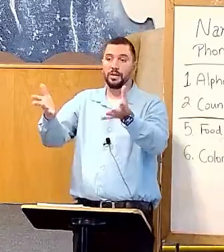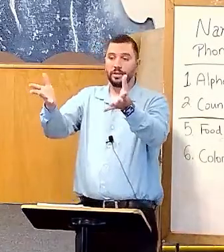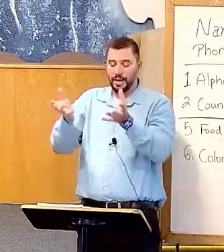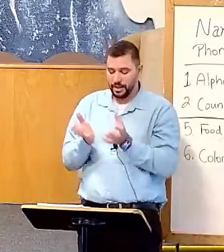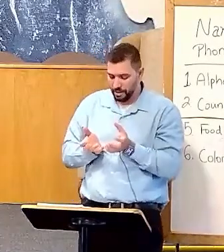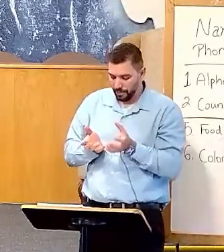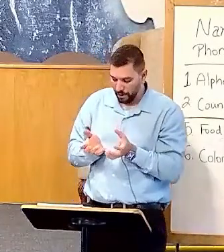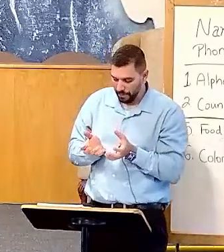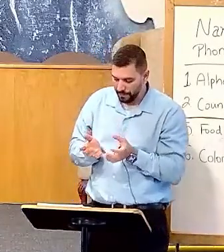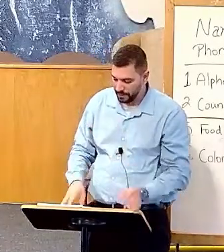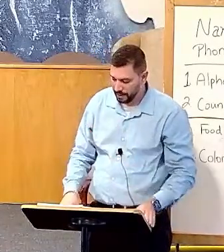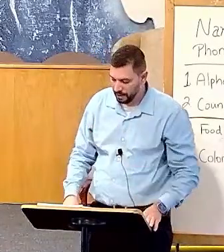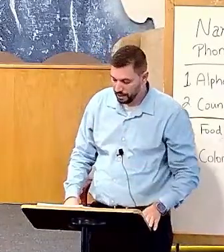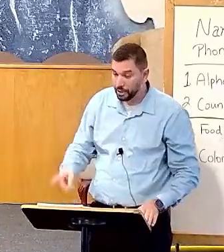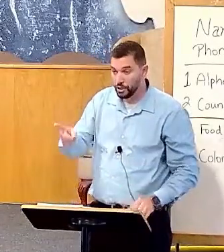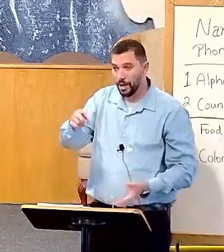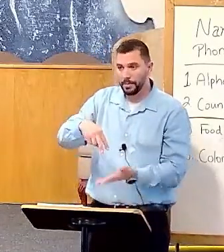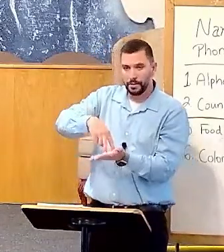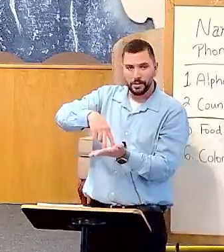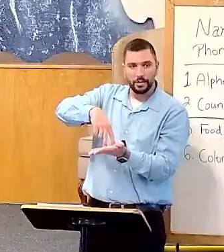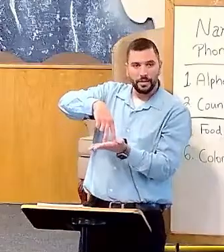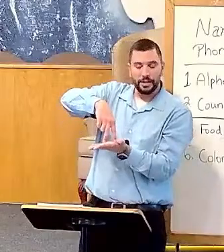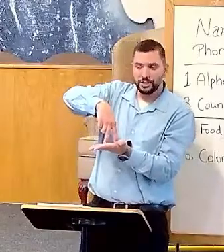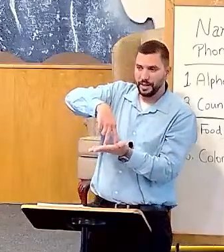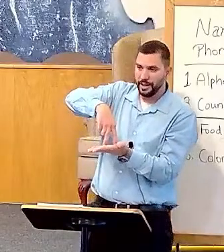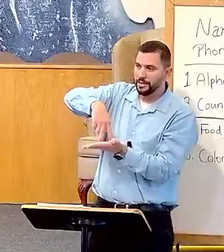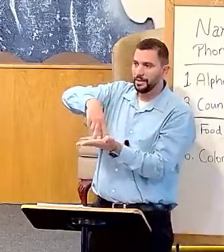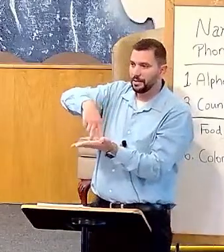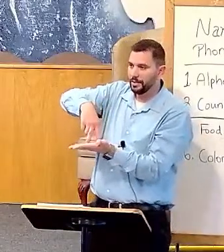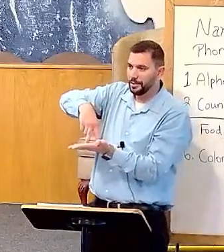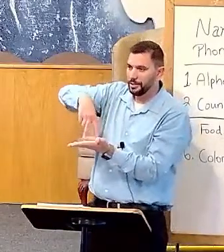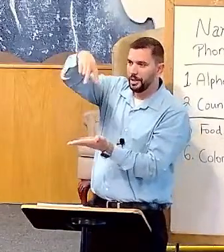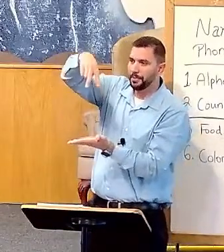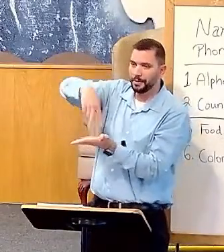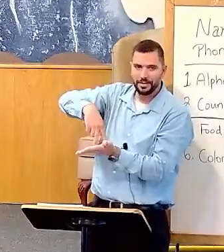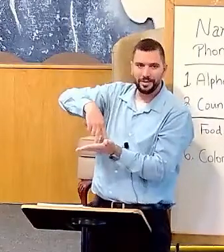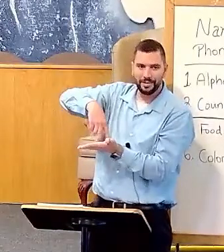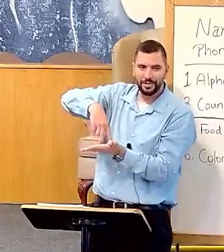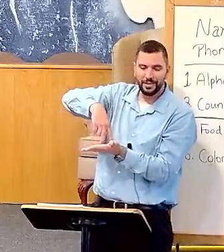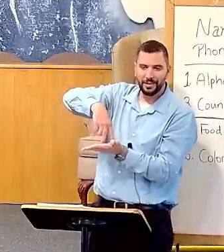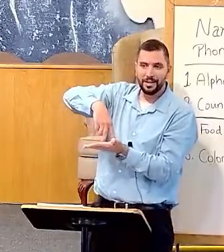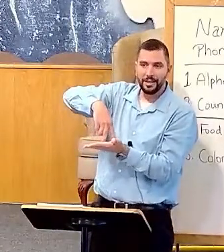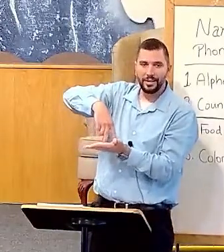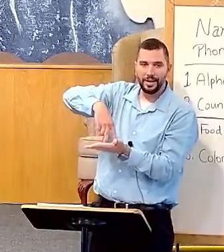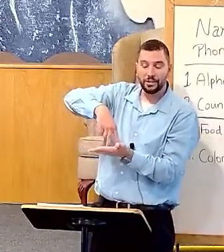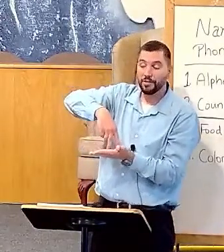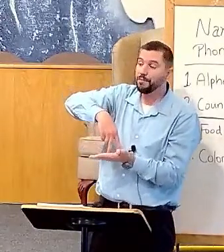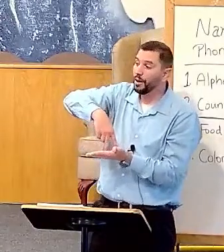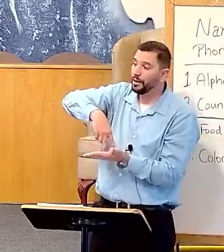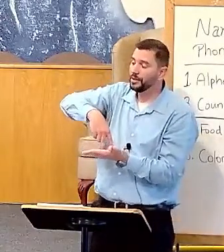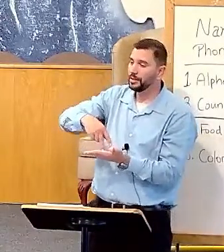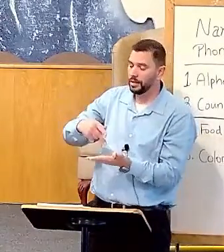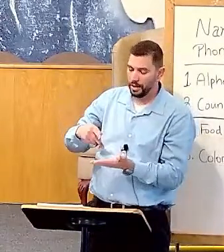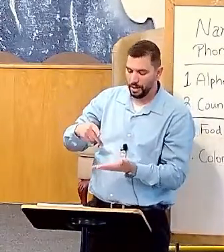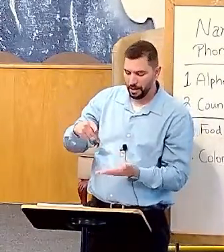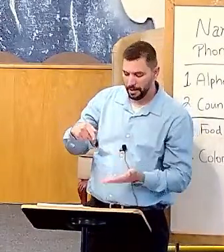Catch the ball. To jump, here stand, jump. Now to fall,